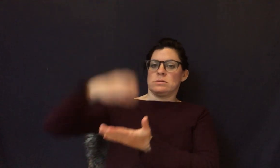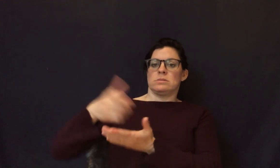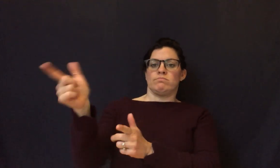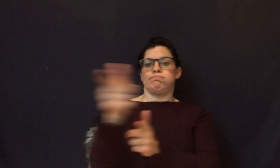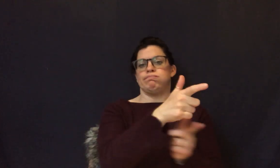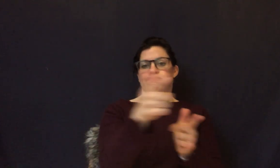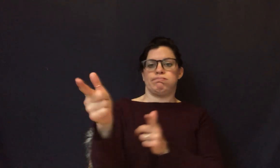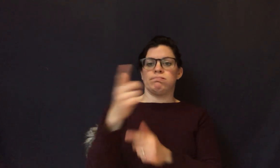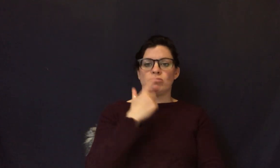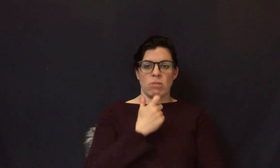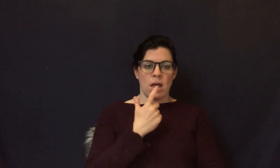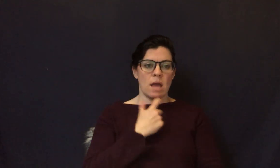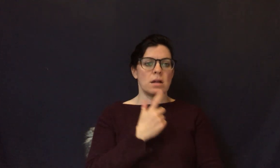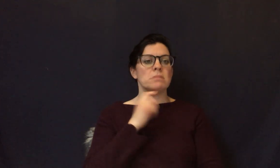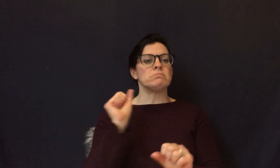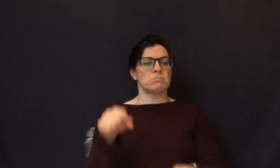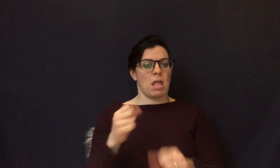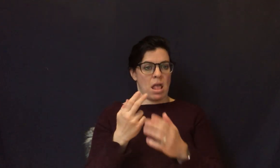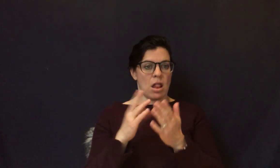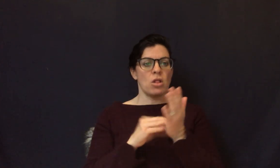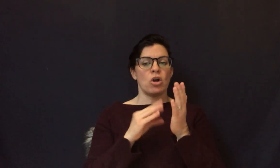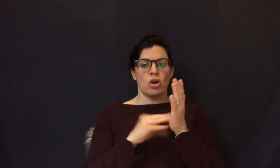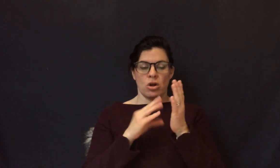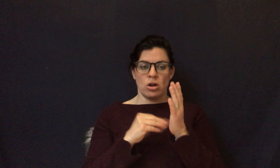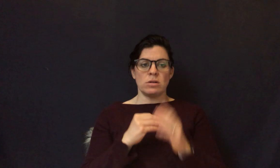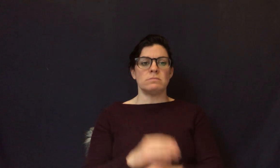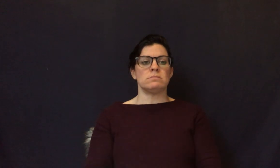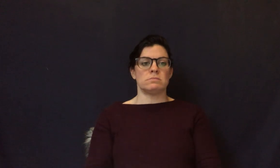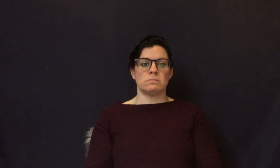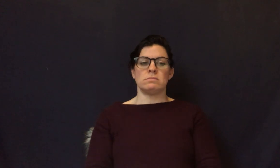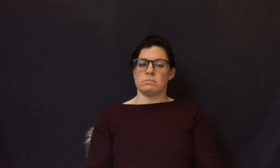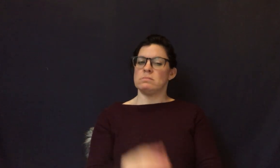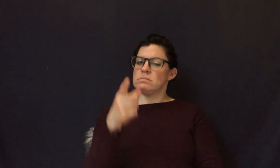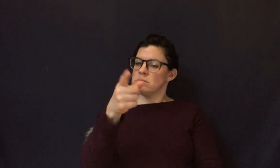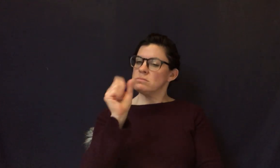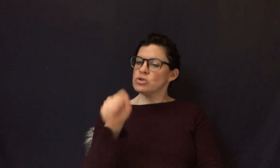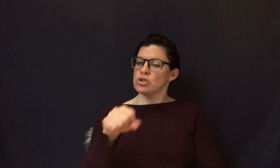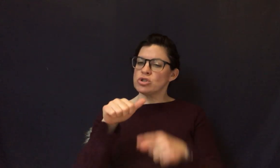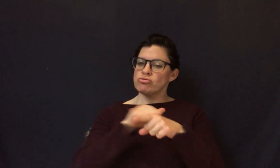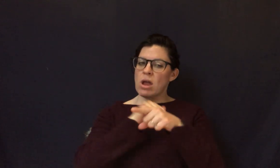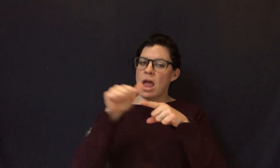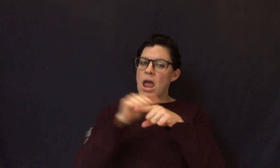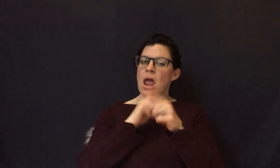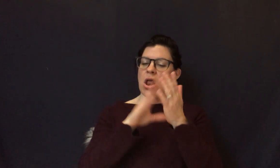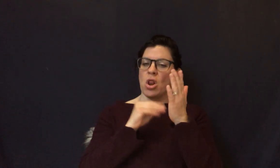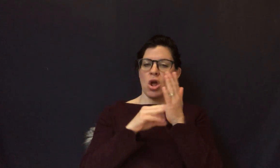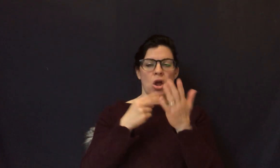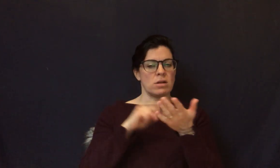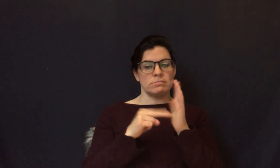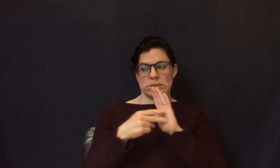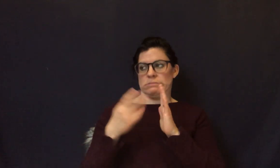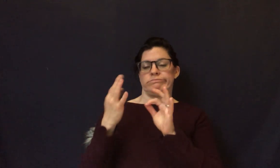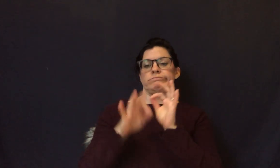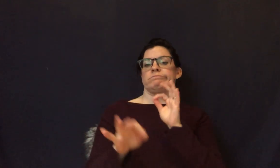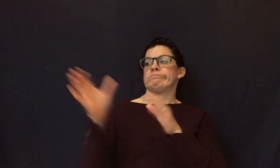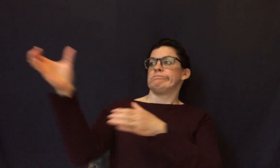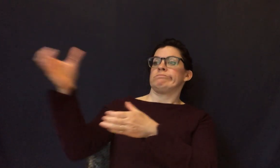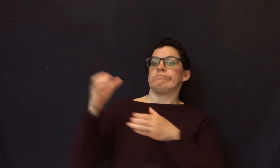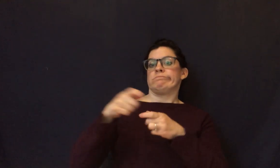you should be able to put out a fire. When I do my OSHA, I usually show a video or two about this, but I'm trying to get you